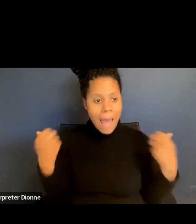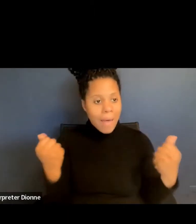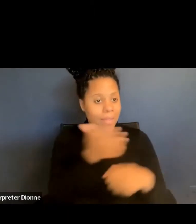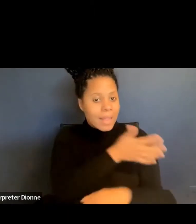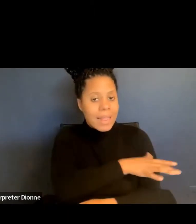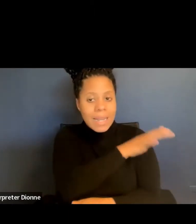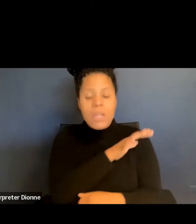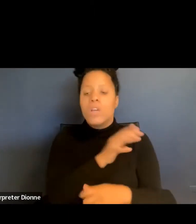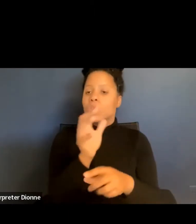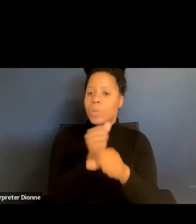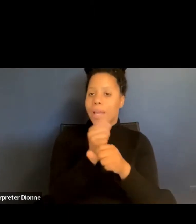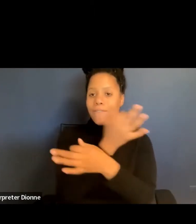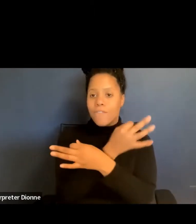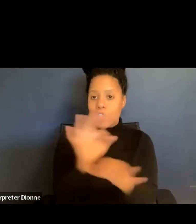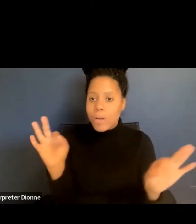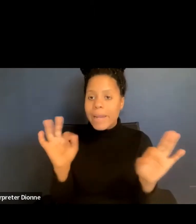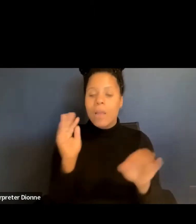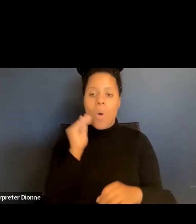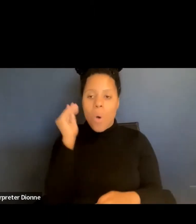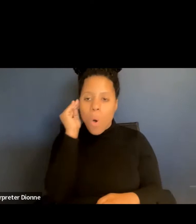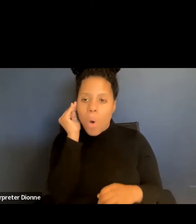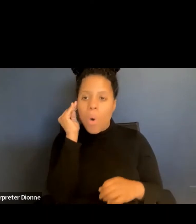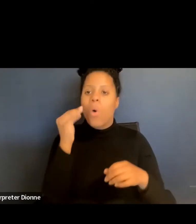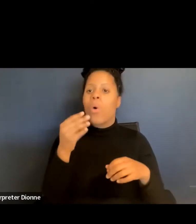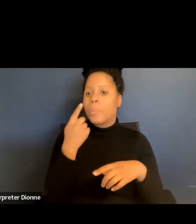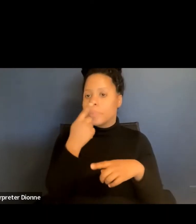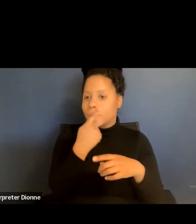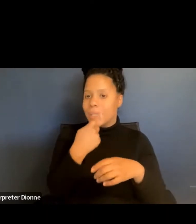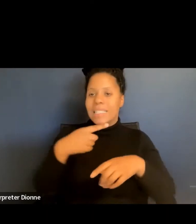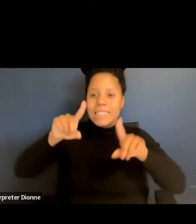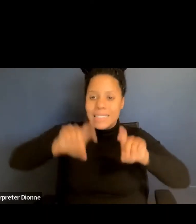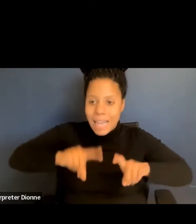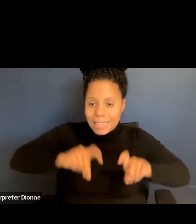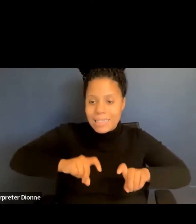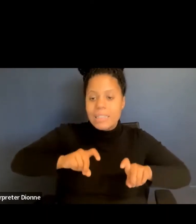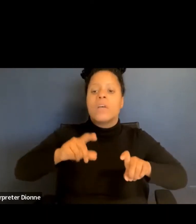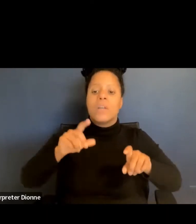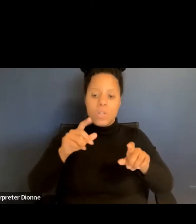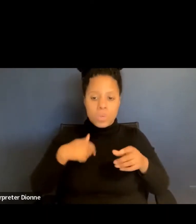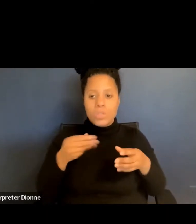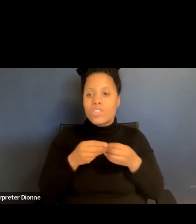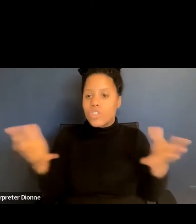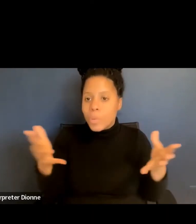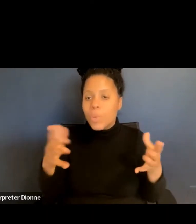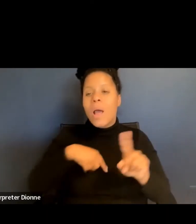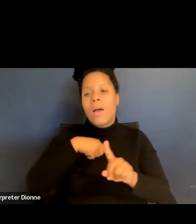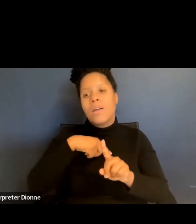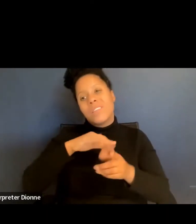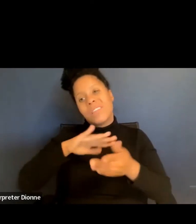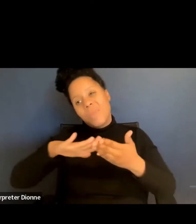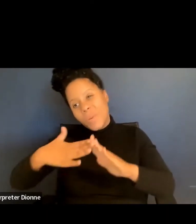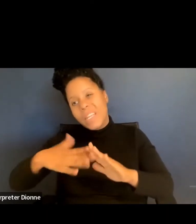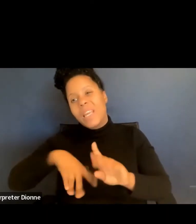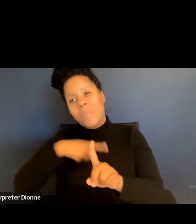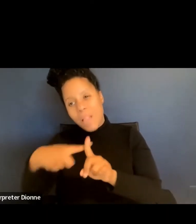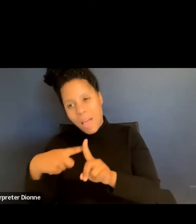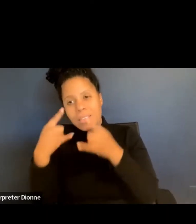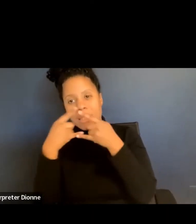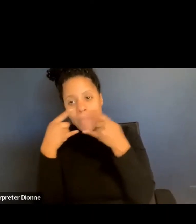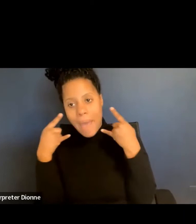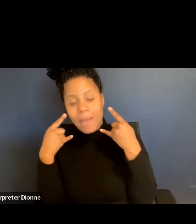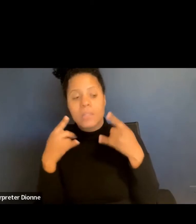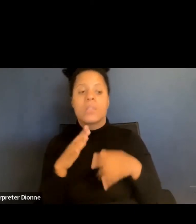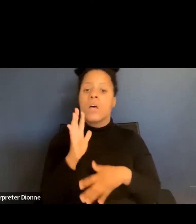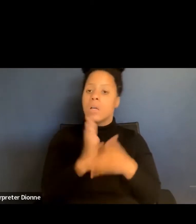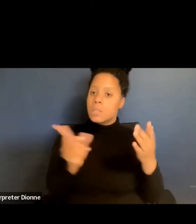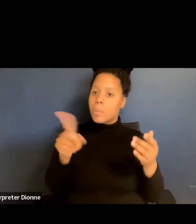masks and at-home tests to distribute to our communities. Some of you may already have partnerships